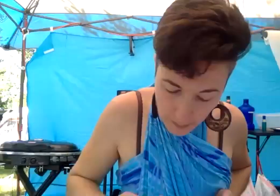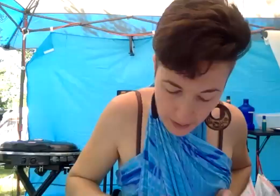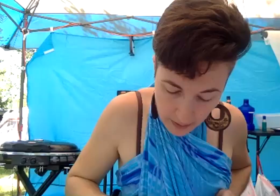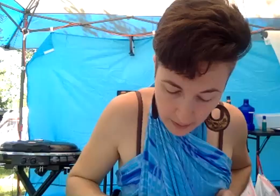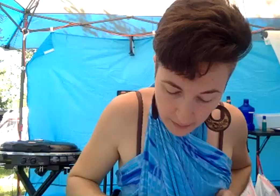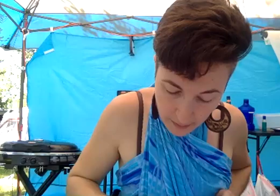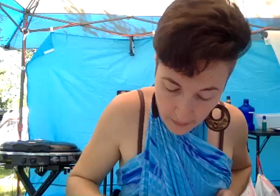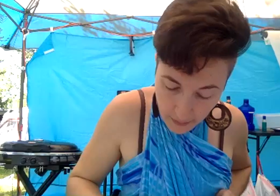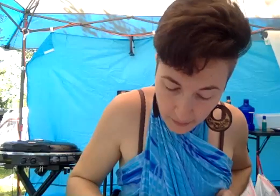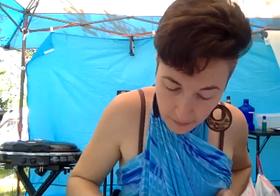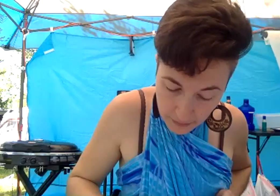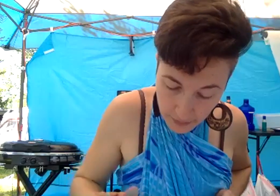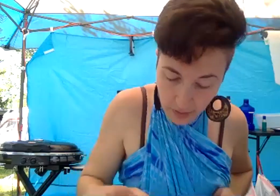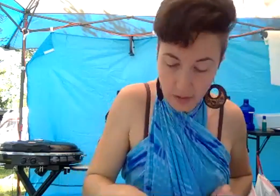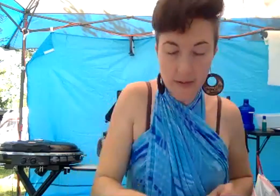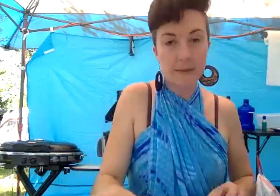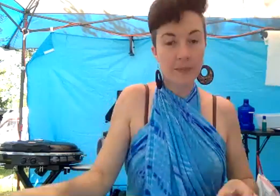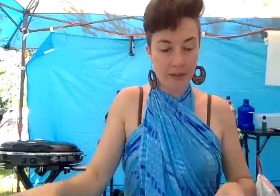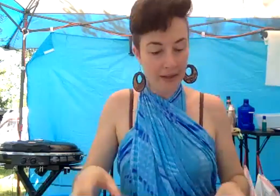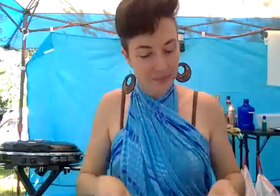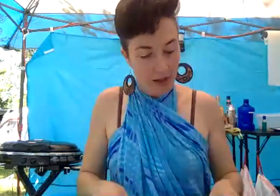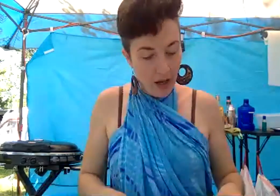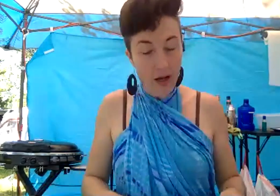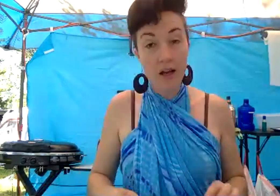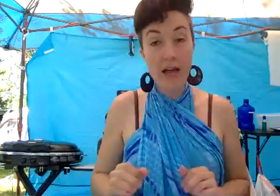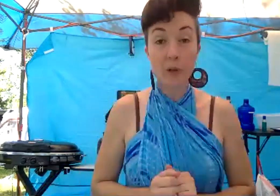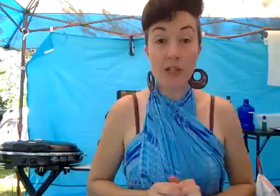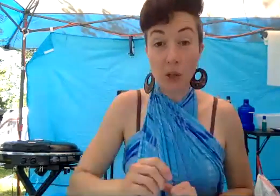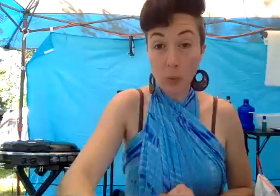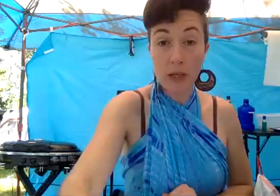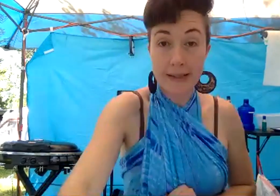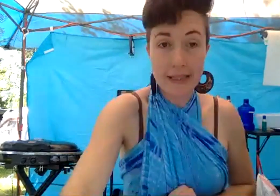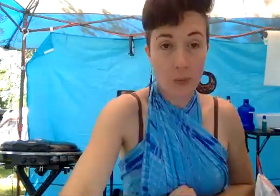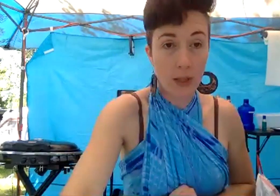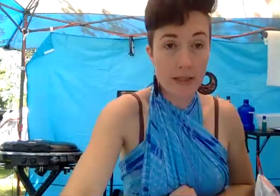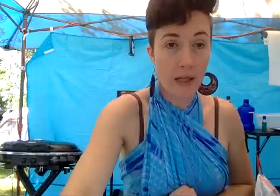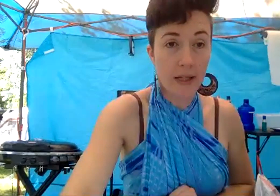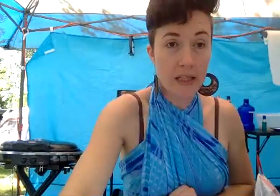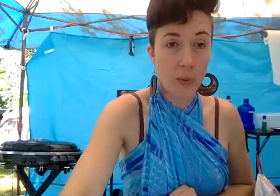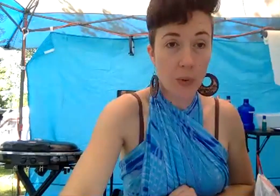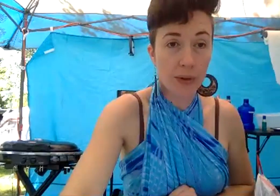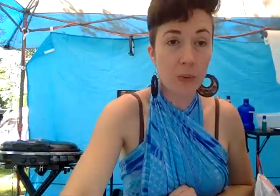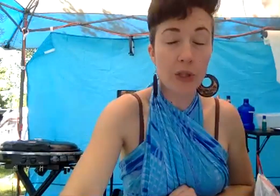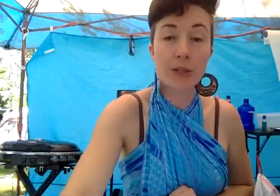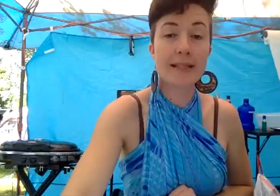RHB. Let's try that. Okay. And when we don't want anymore, we could